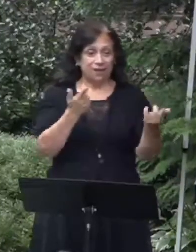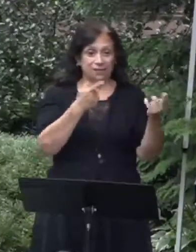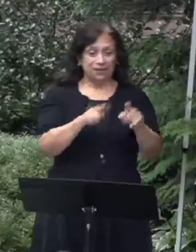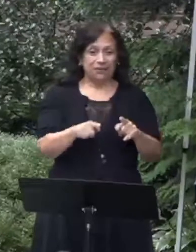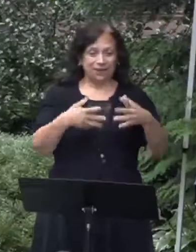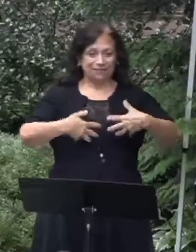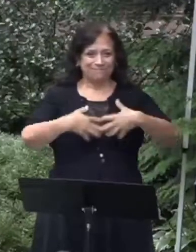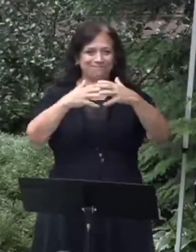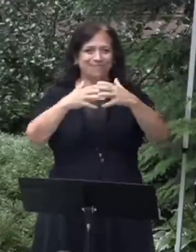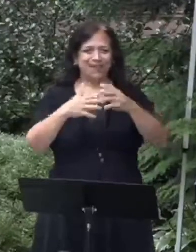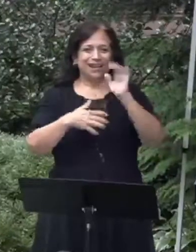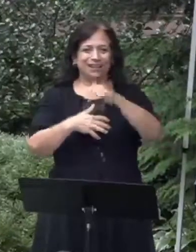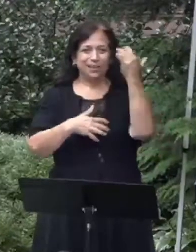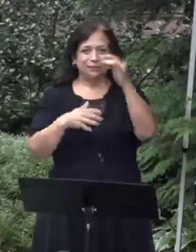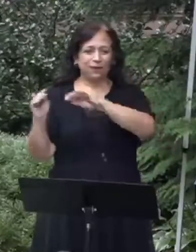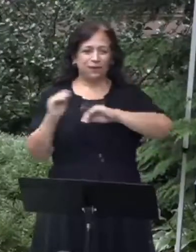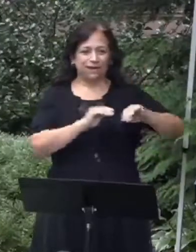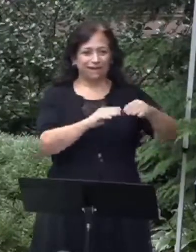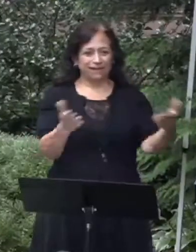why we are out here.